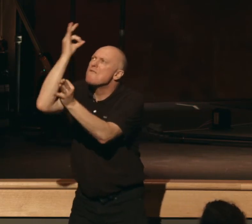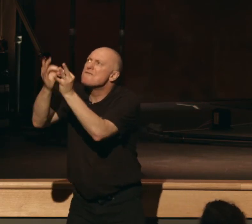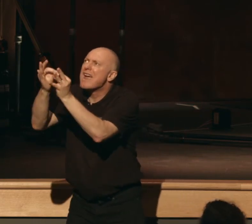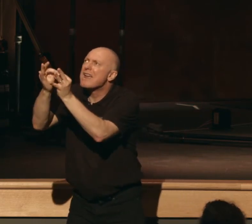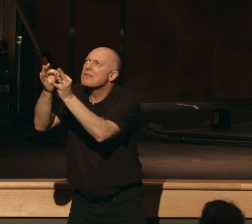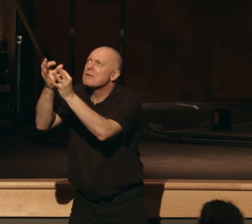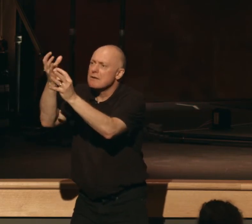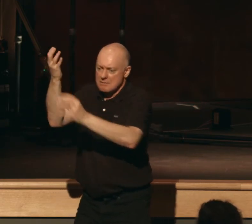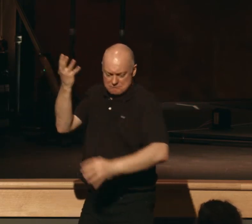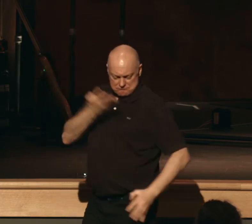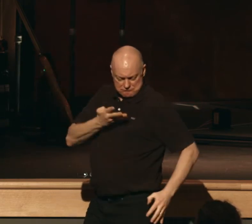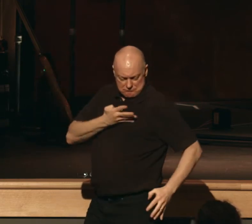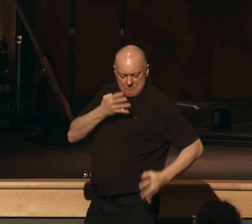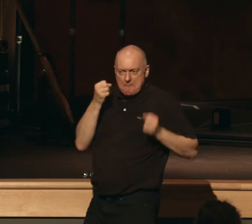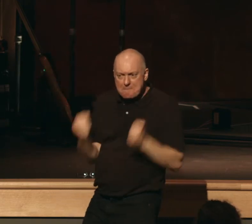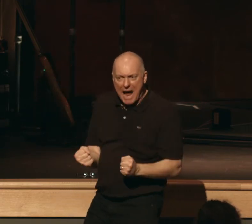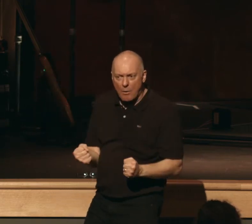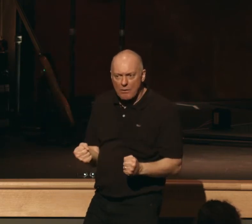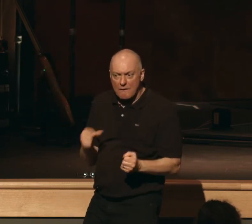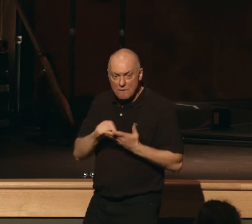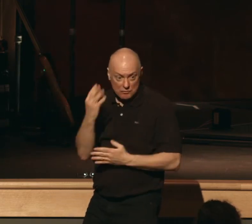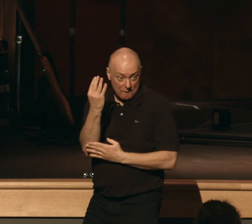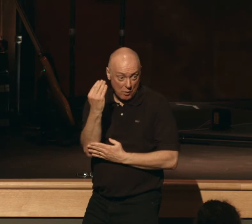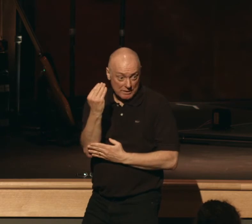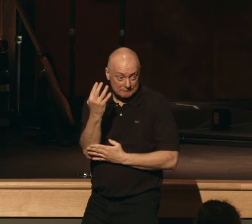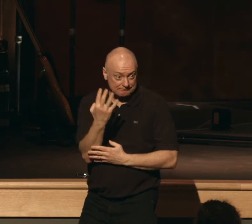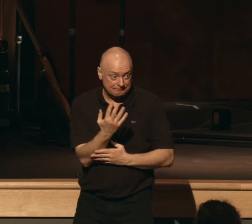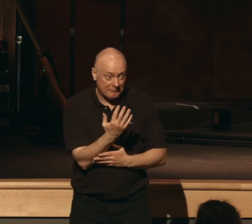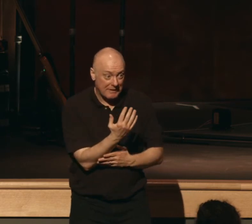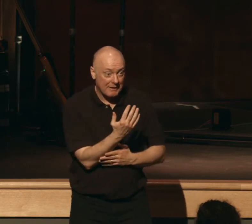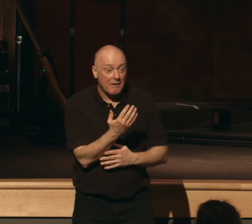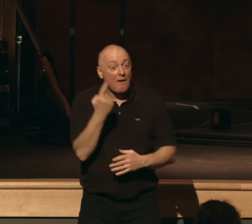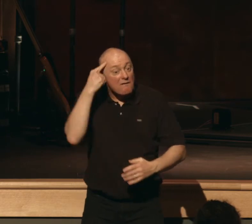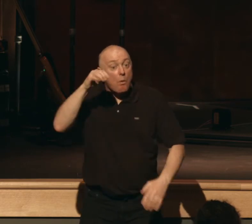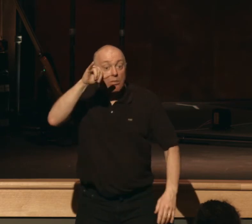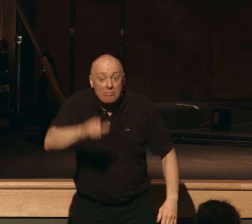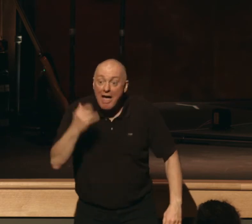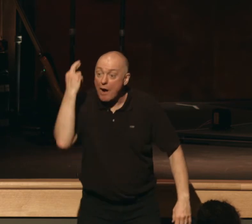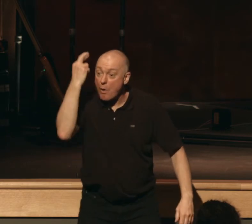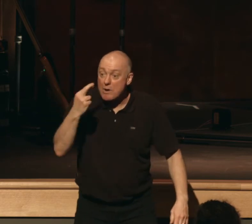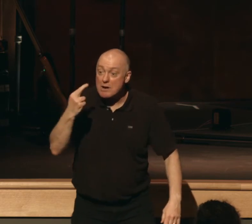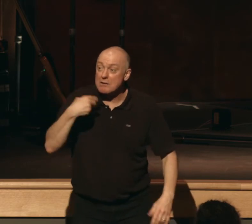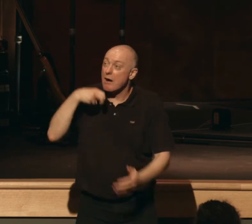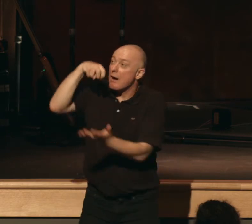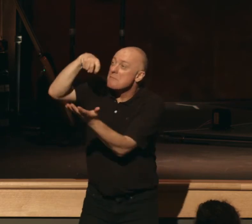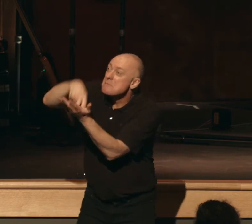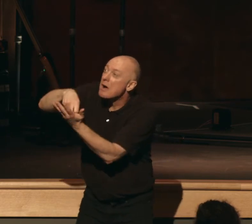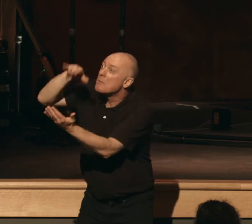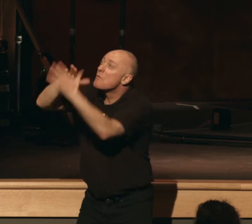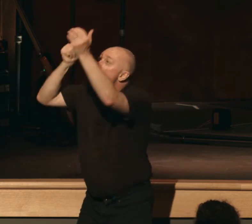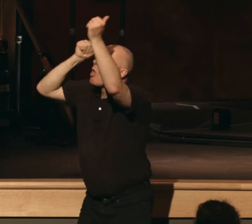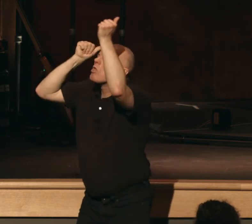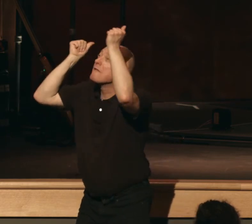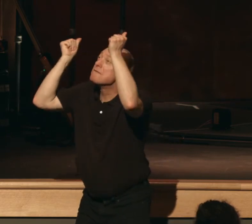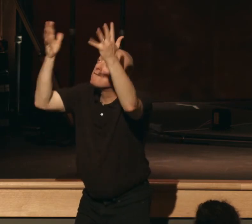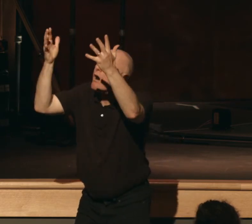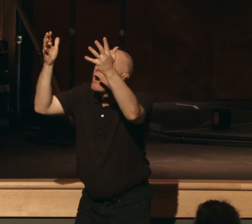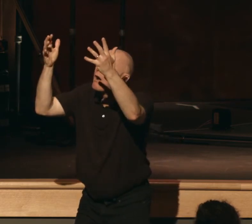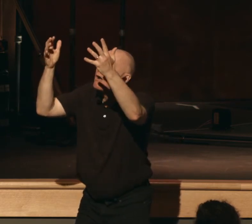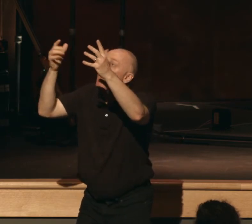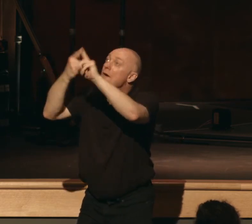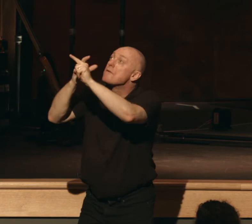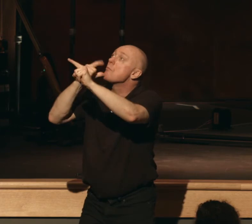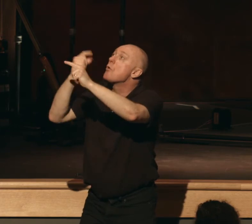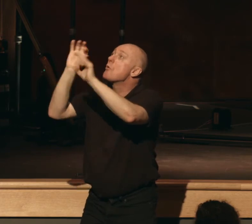faith. Verse 14. For this reason, I bow my knees before the Father, from whom